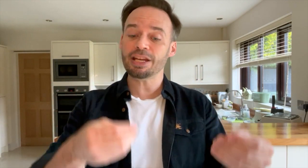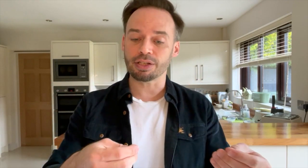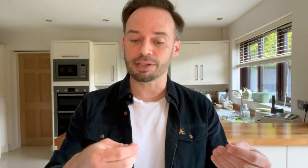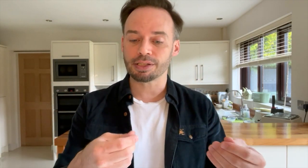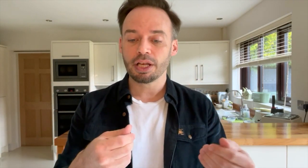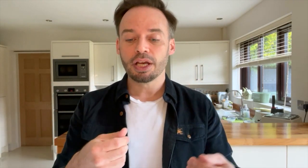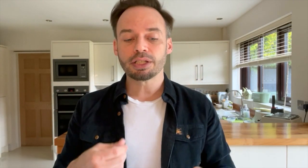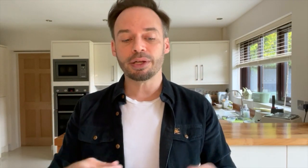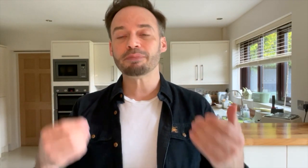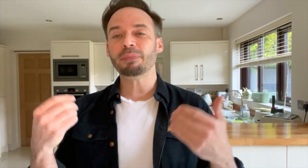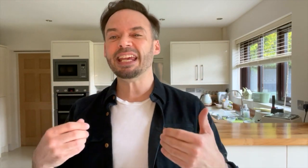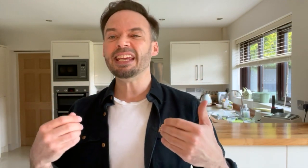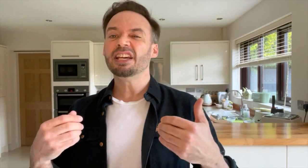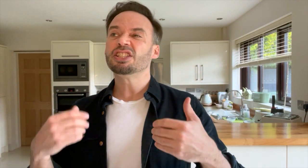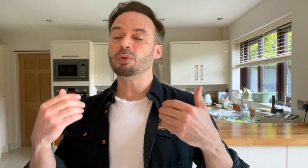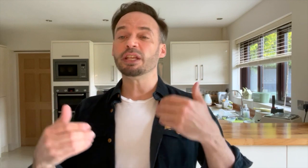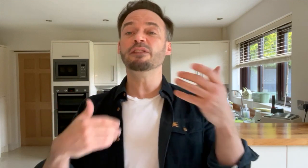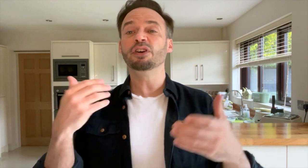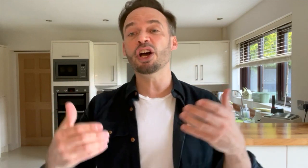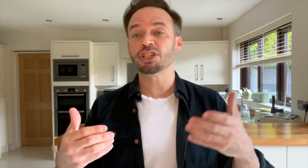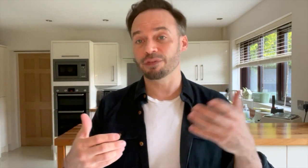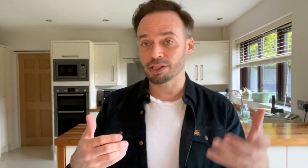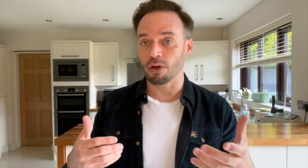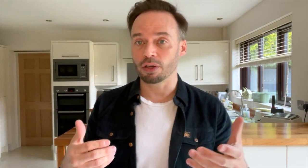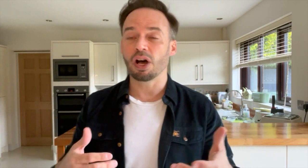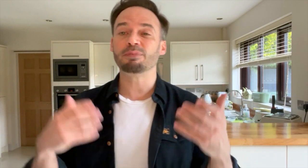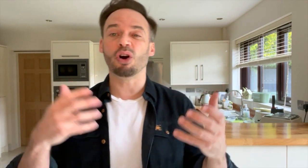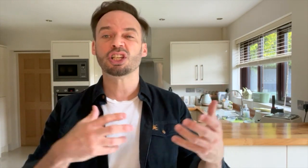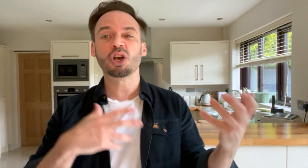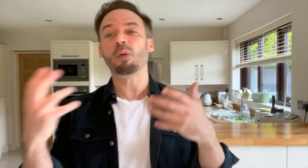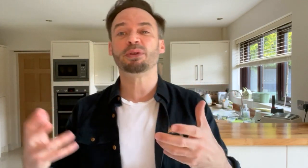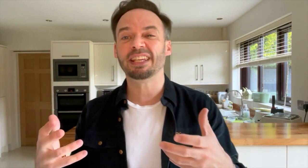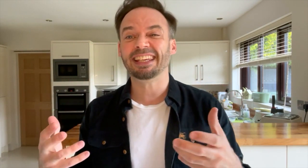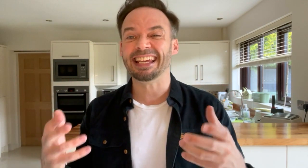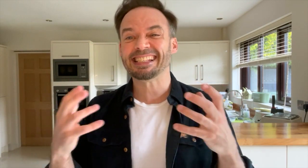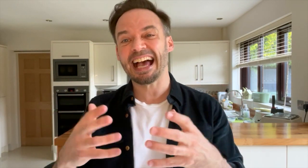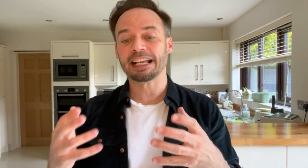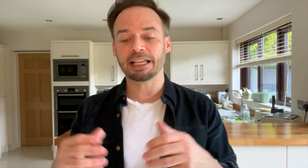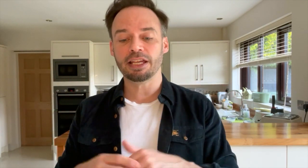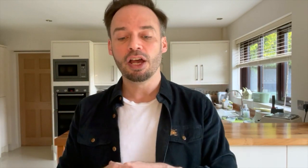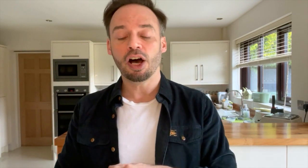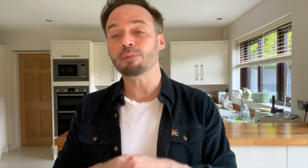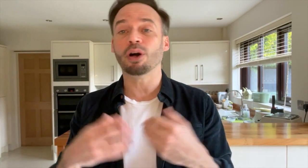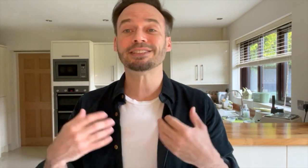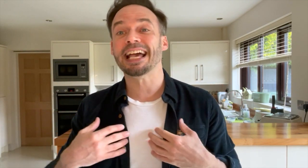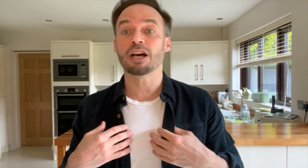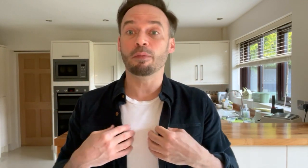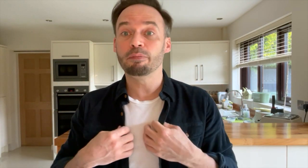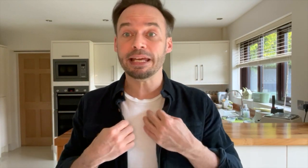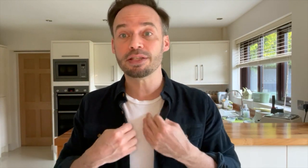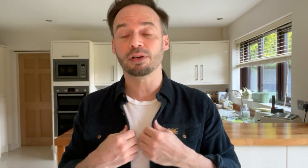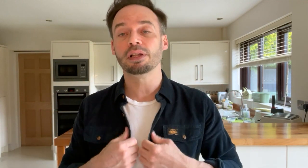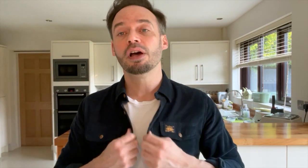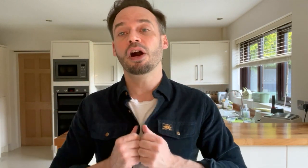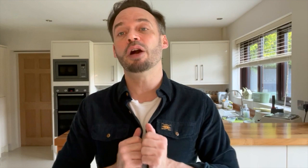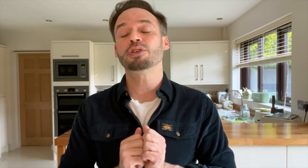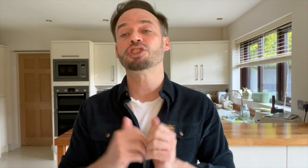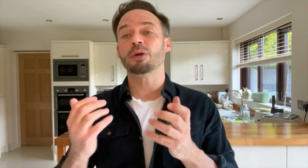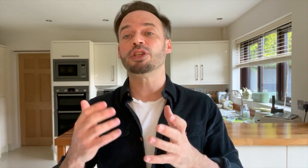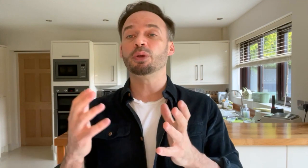so it's me doing a version of the song i'm not copying it exactly i'm not saying that i'm a beetle i'm just showing you